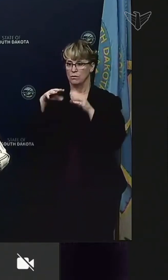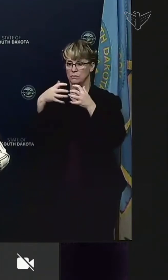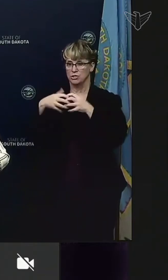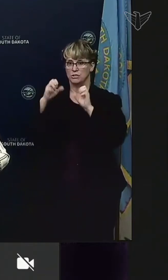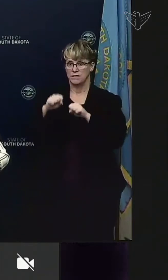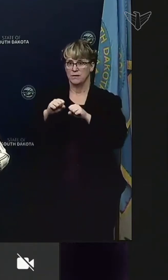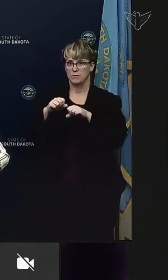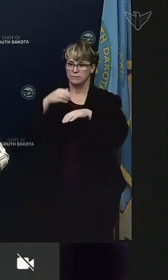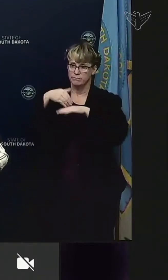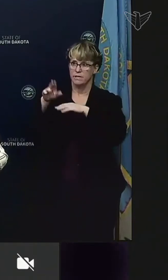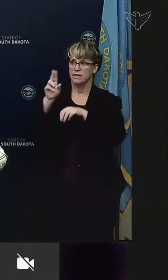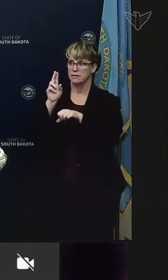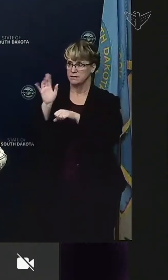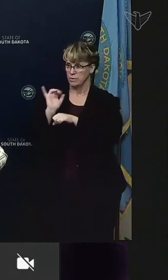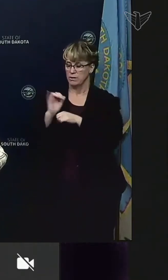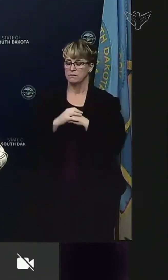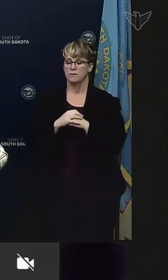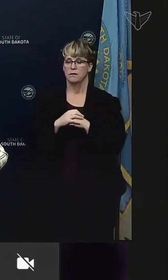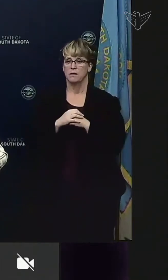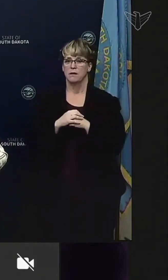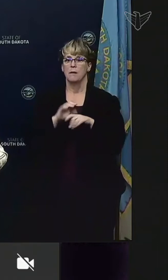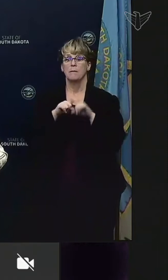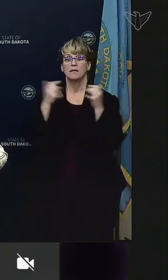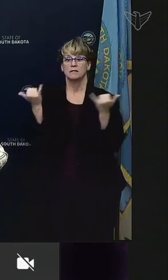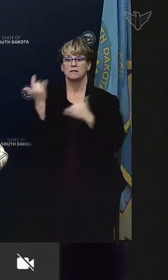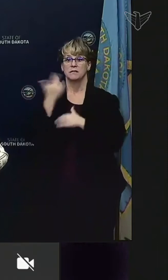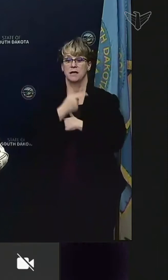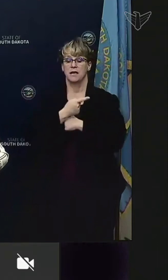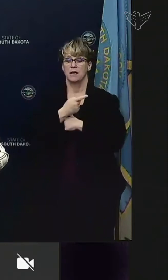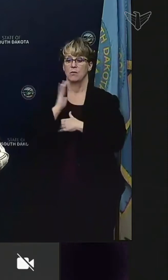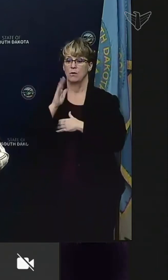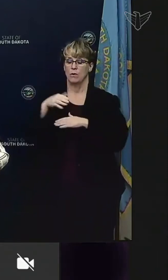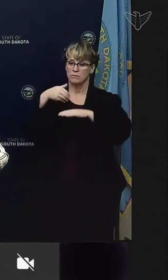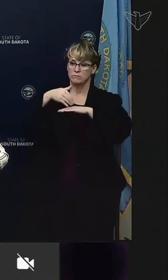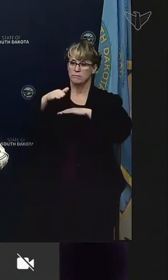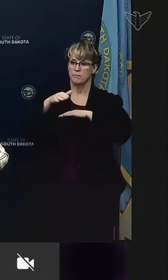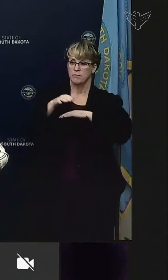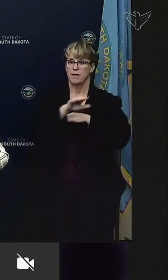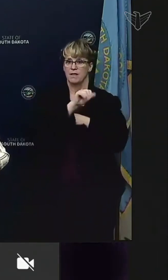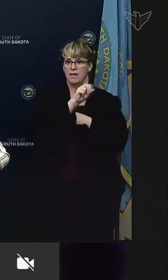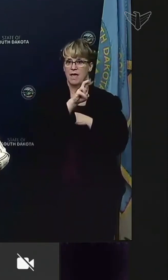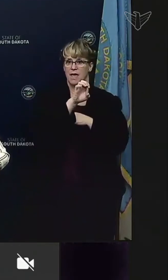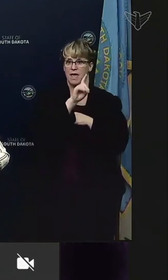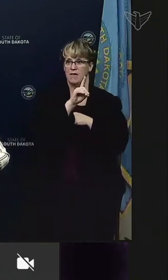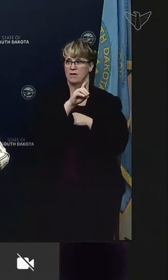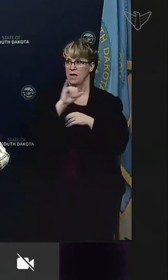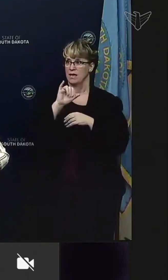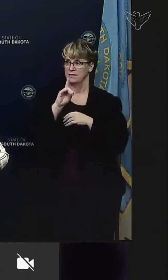can be deployed as well. But today we will be shipping out the Abbott ID